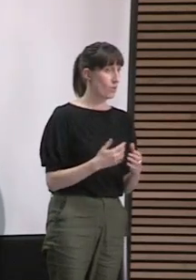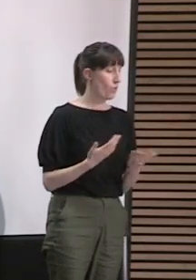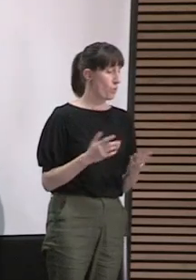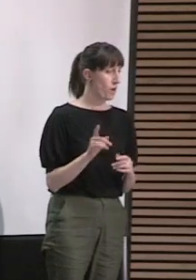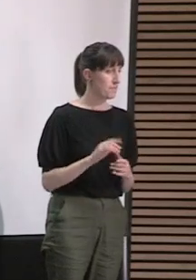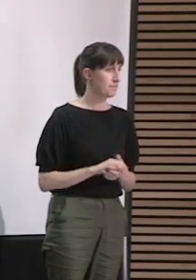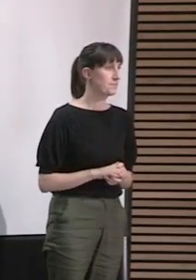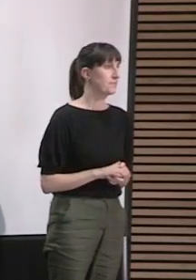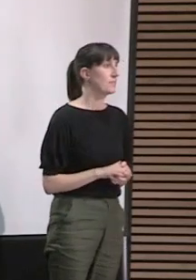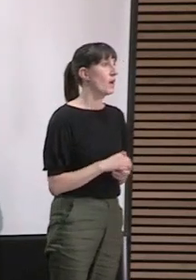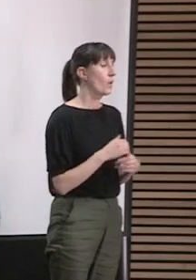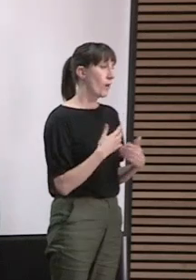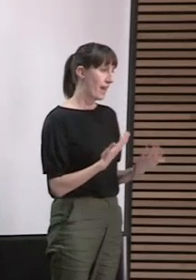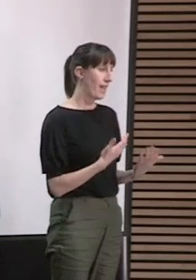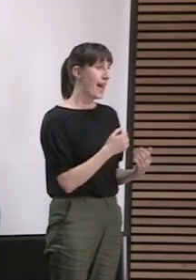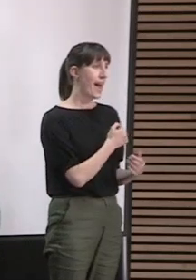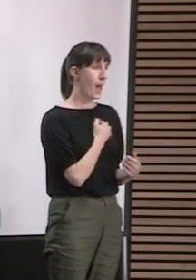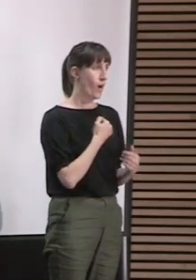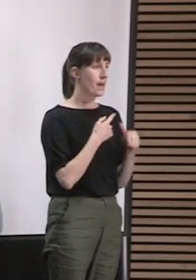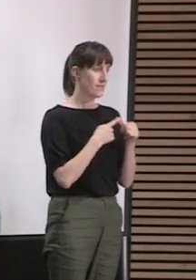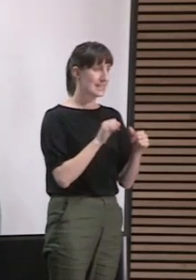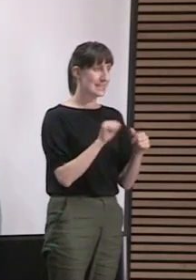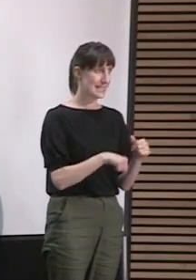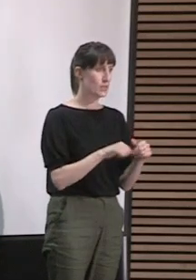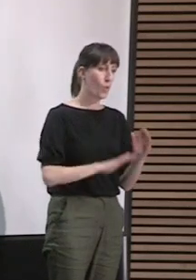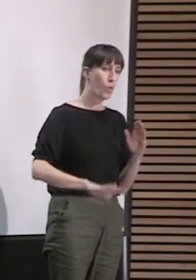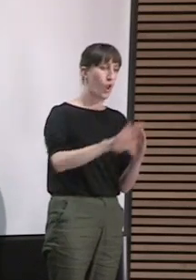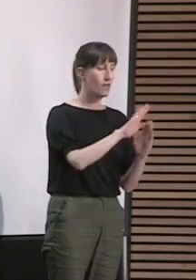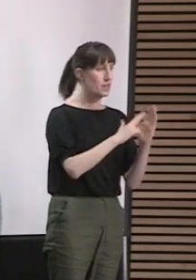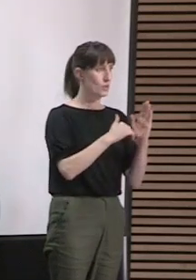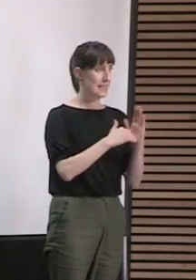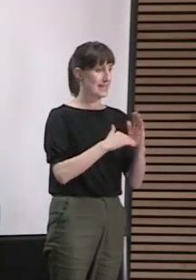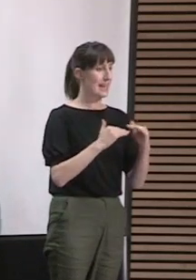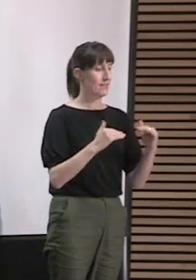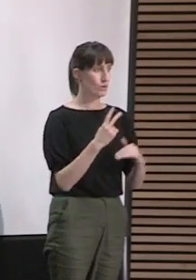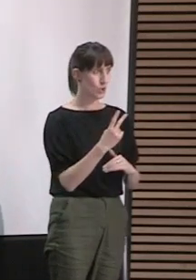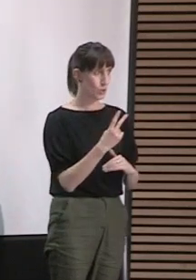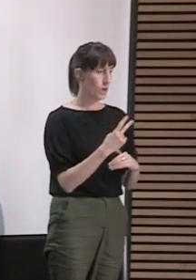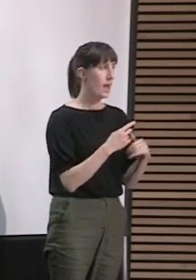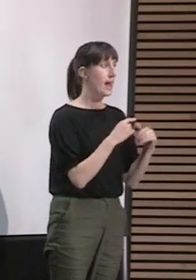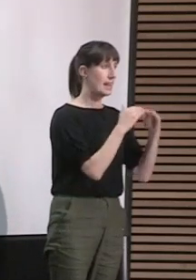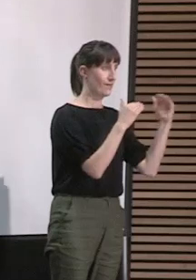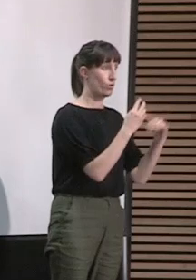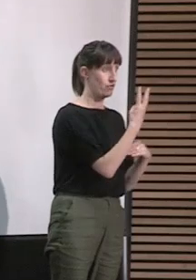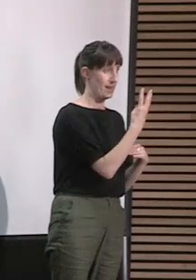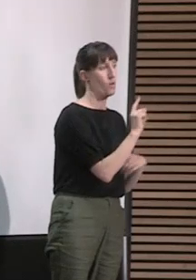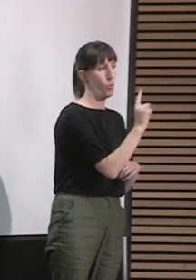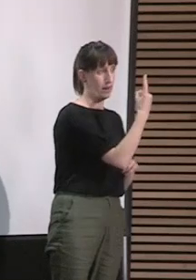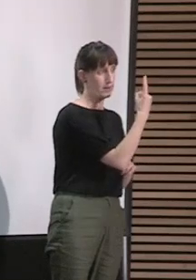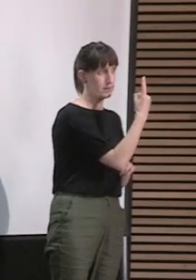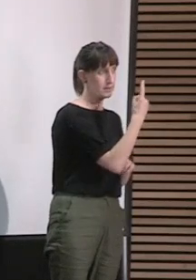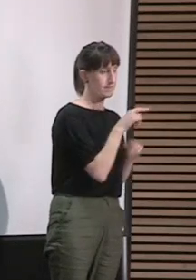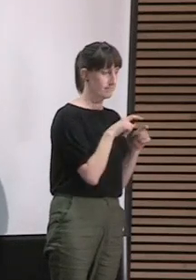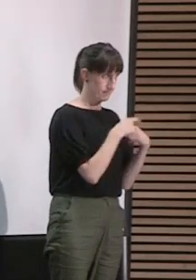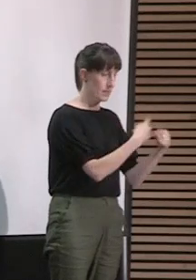to maintain the rest of the country at alert level 2 and to keep Auckland at alert level 3. And it was not so